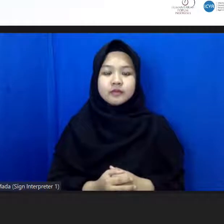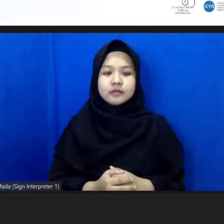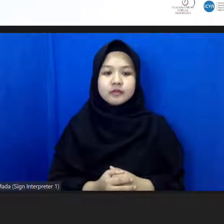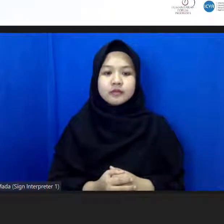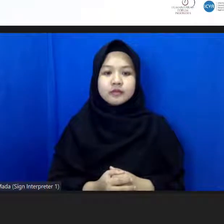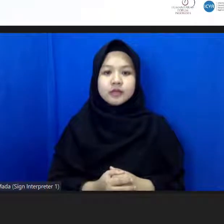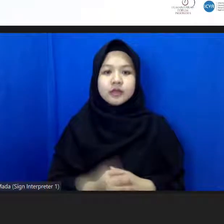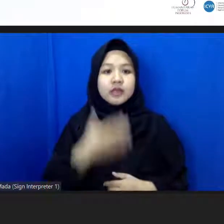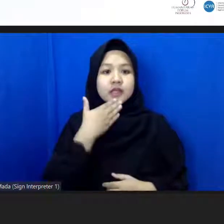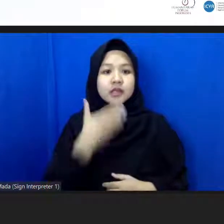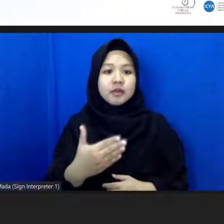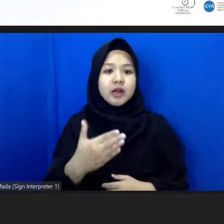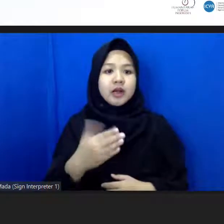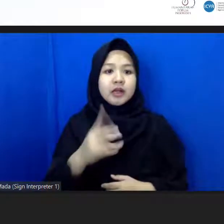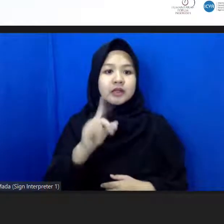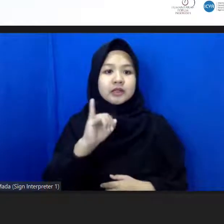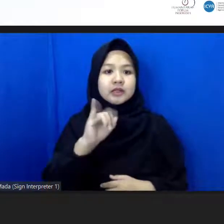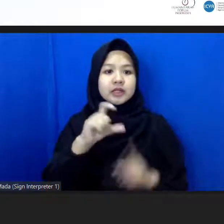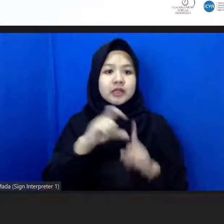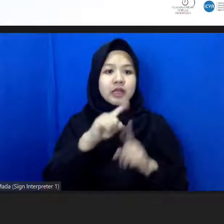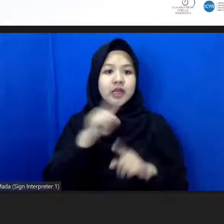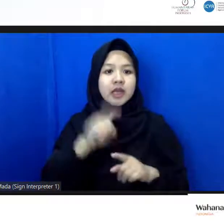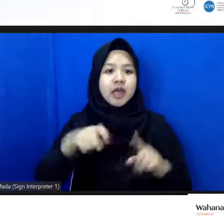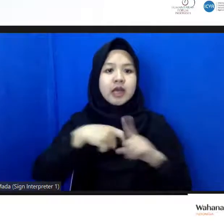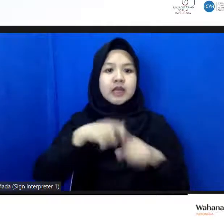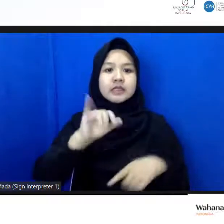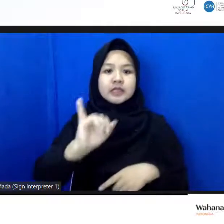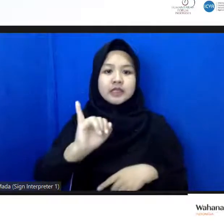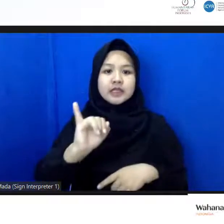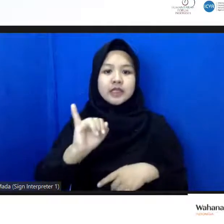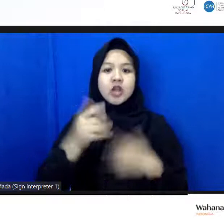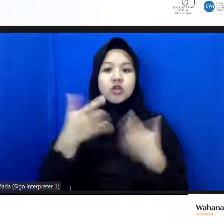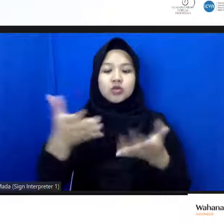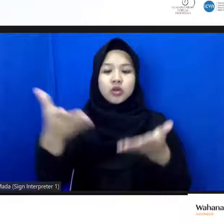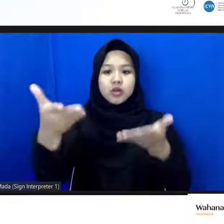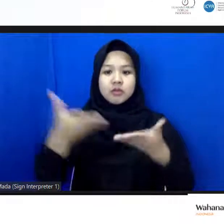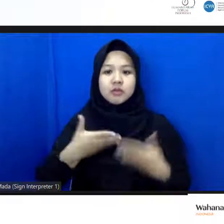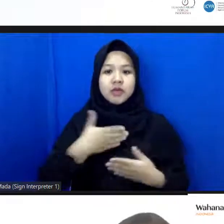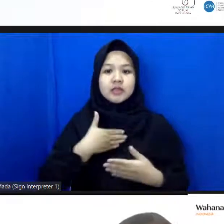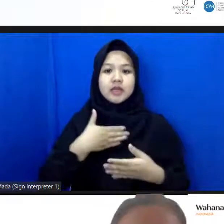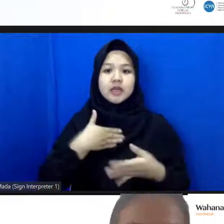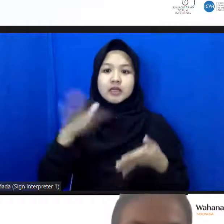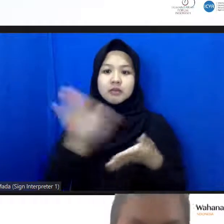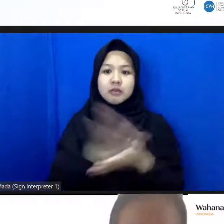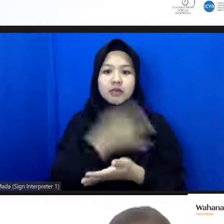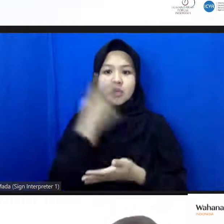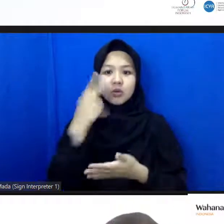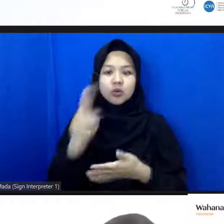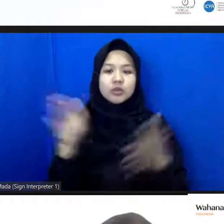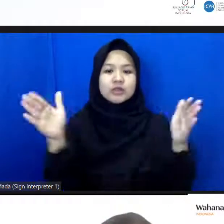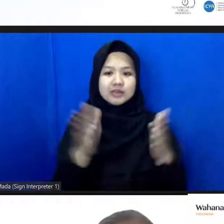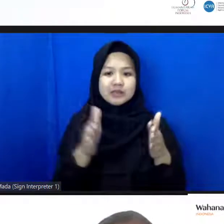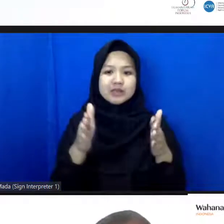Thank you very much, Rizky, for allowing me to briefly